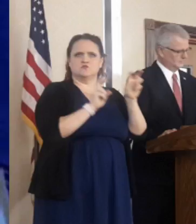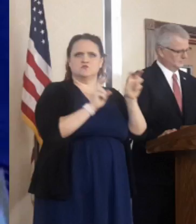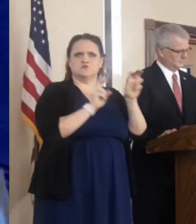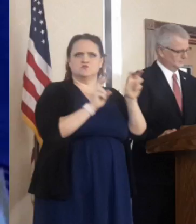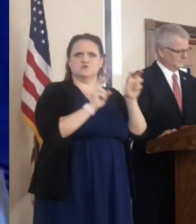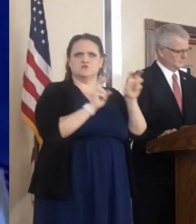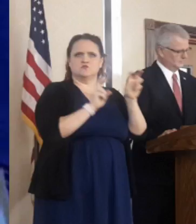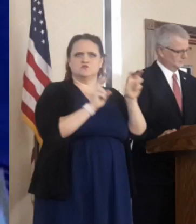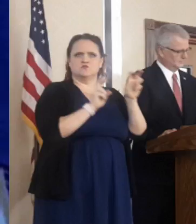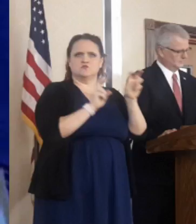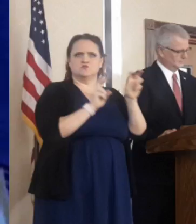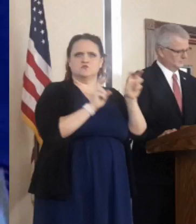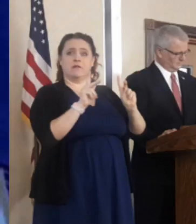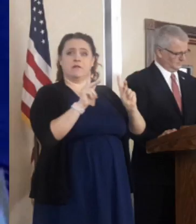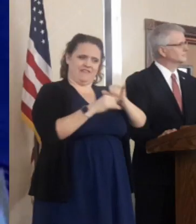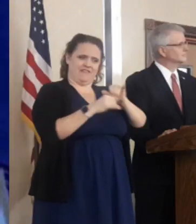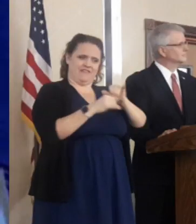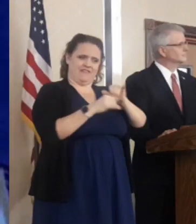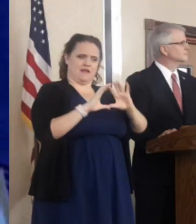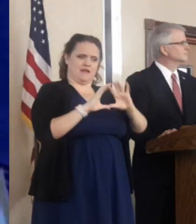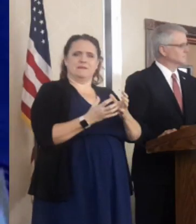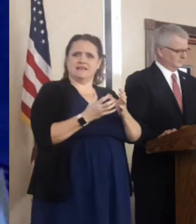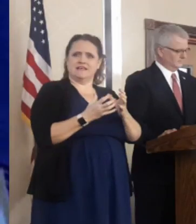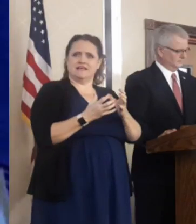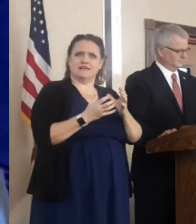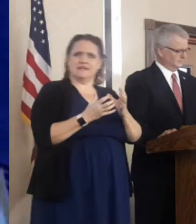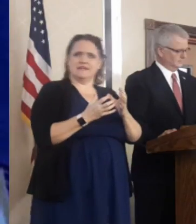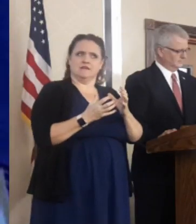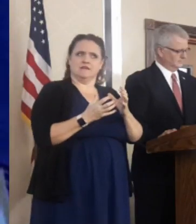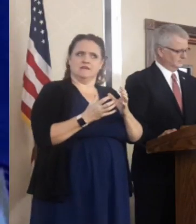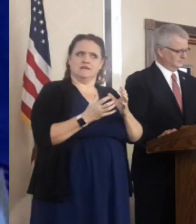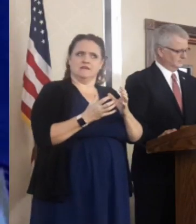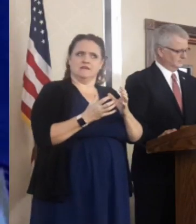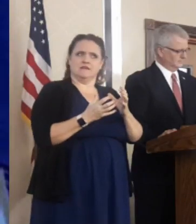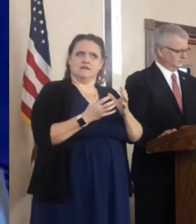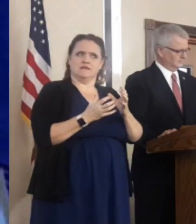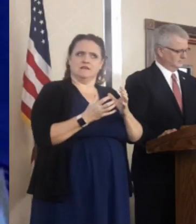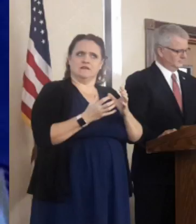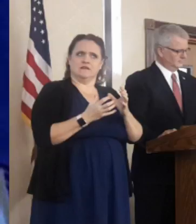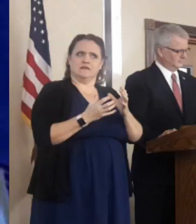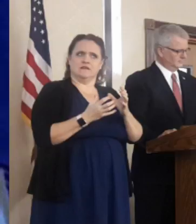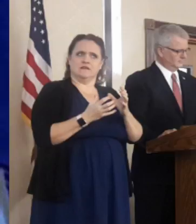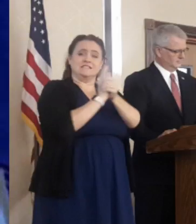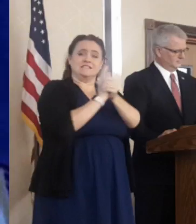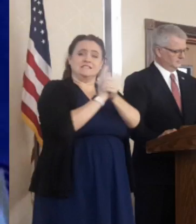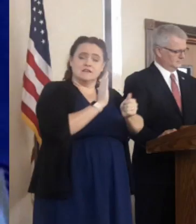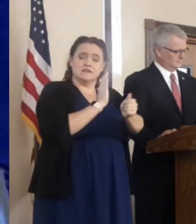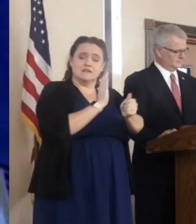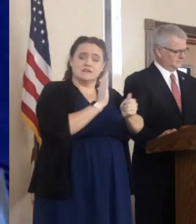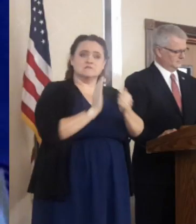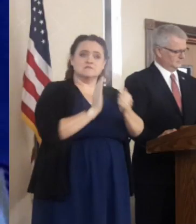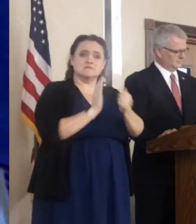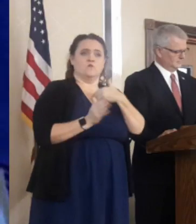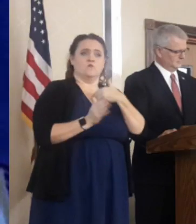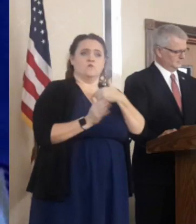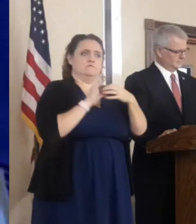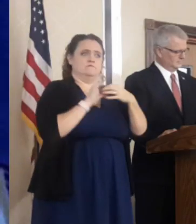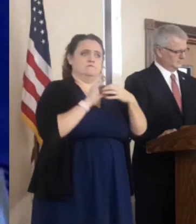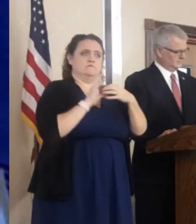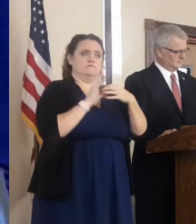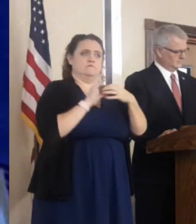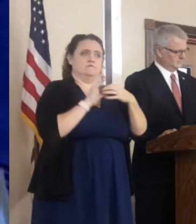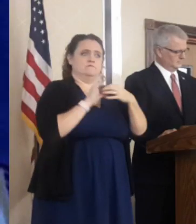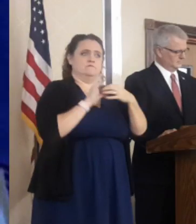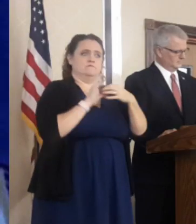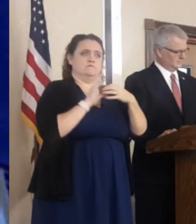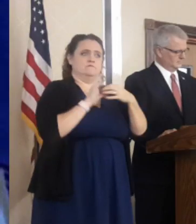those natures, and we have some really good skills. We have some really good relationships that are built with some of these folks that are in the